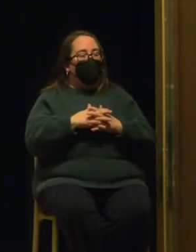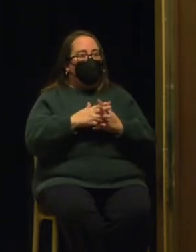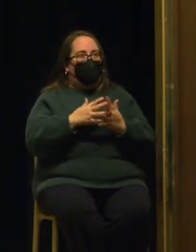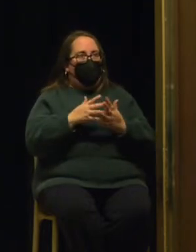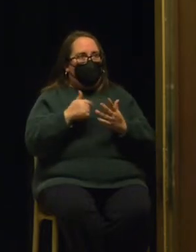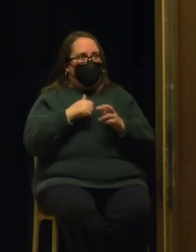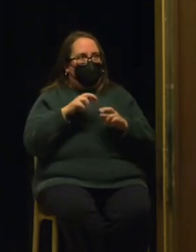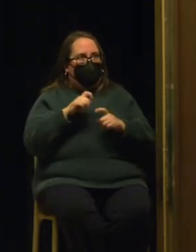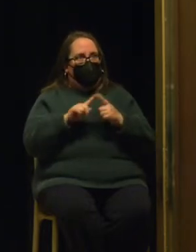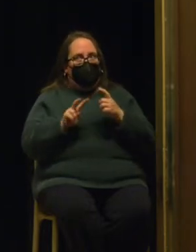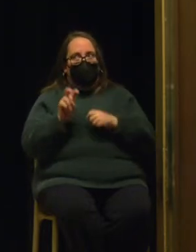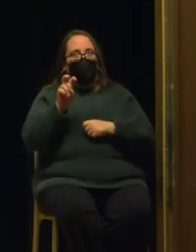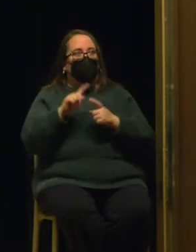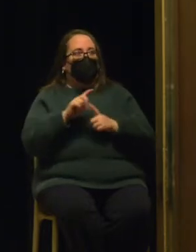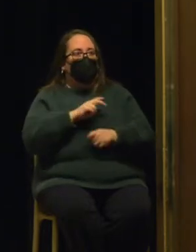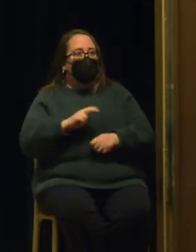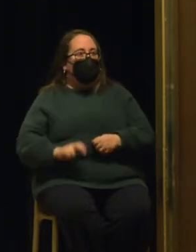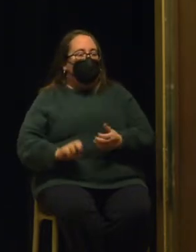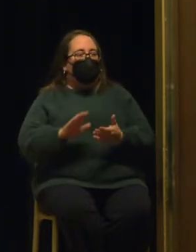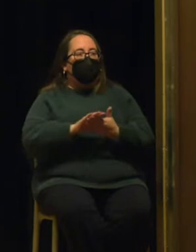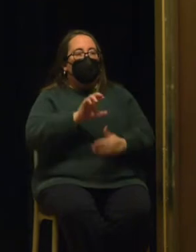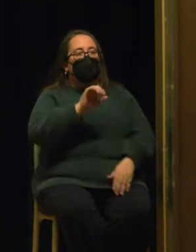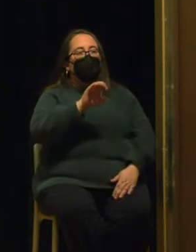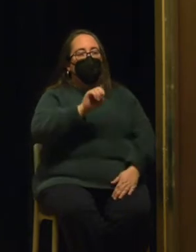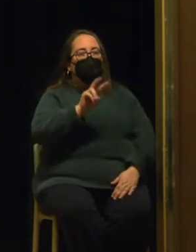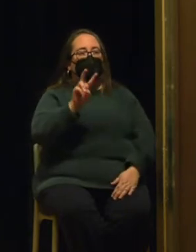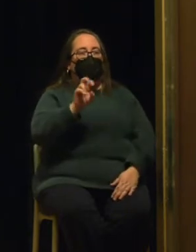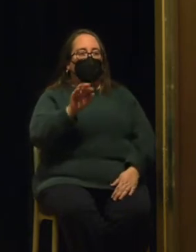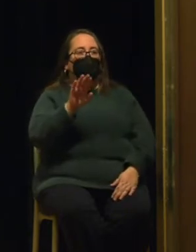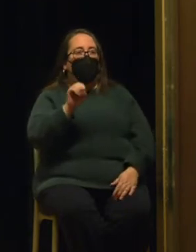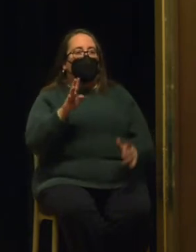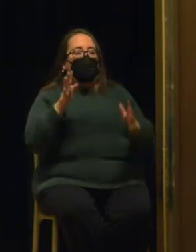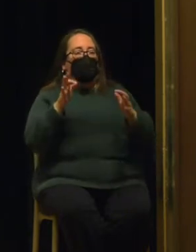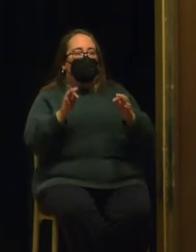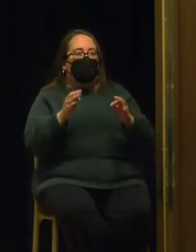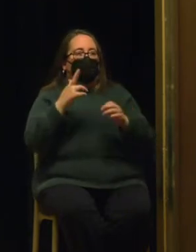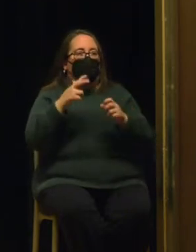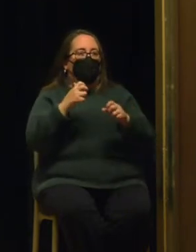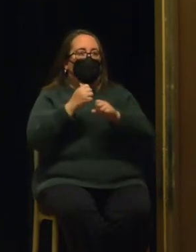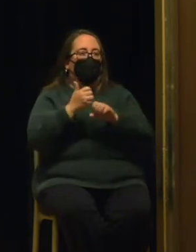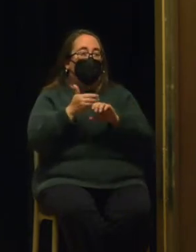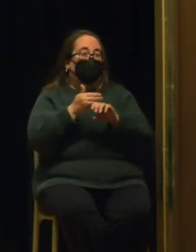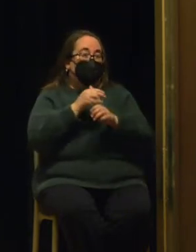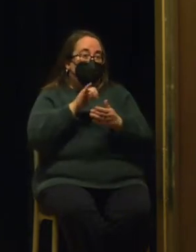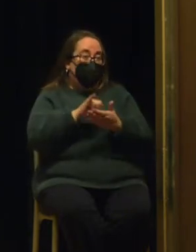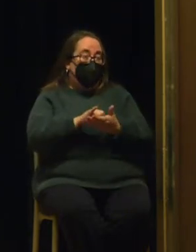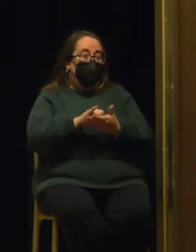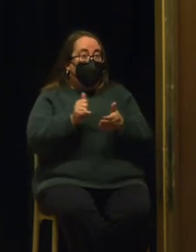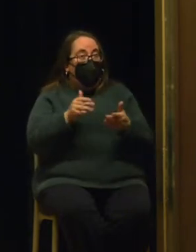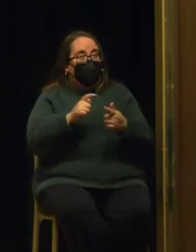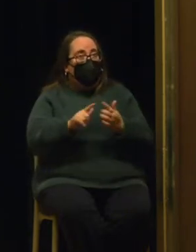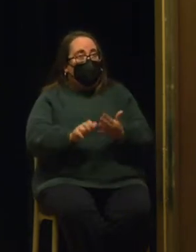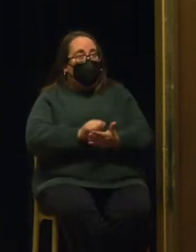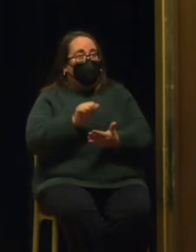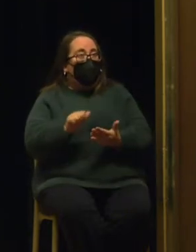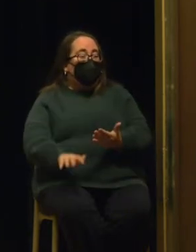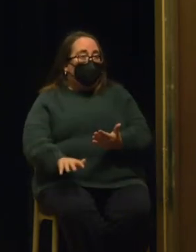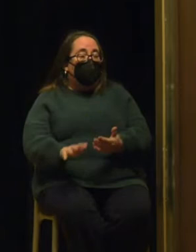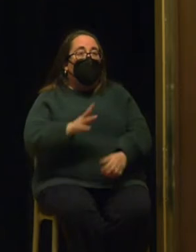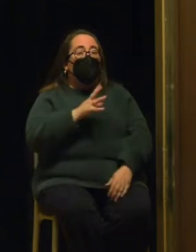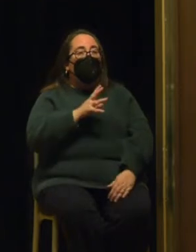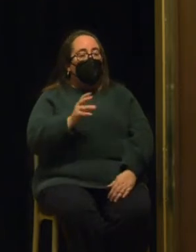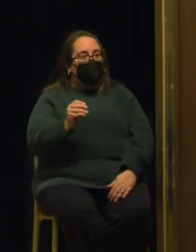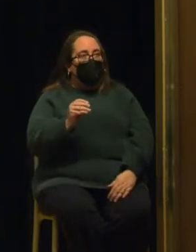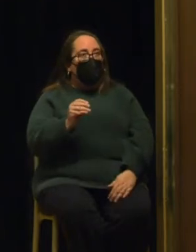Yeah. And Roe v. Wade was decided 3 years before that summer. And I